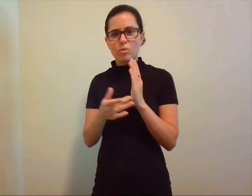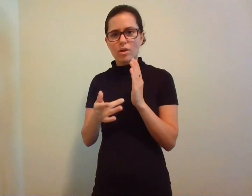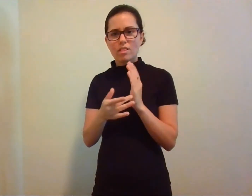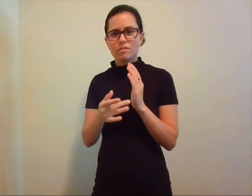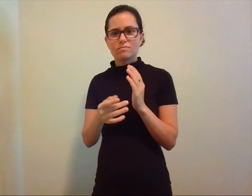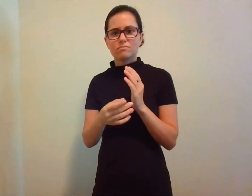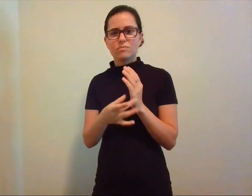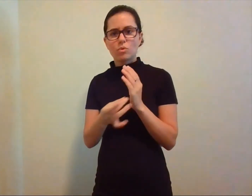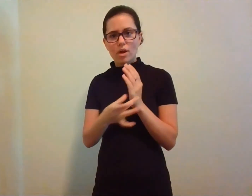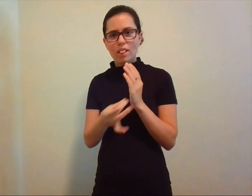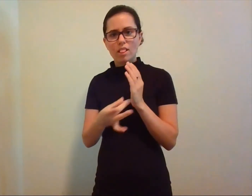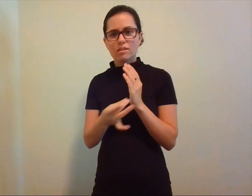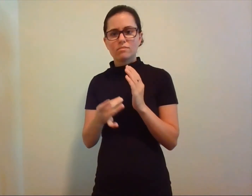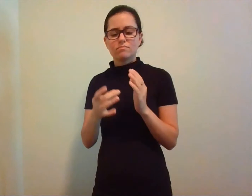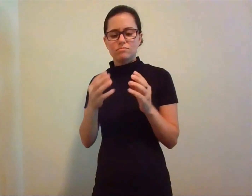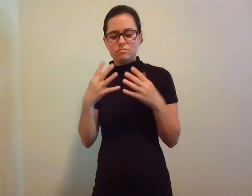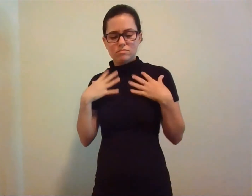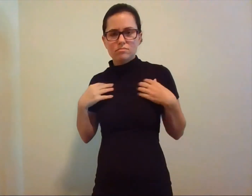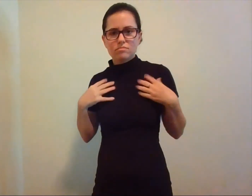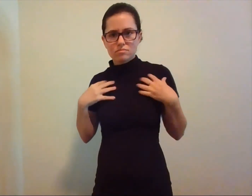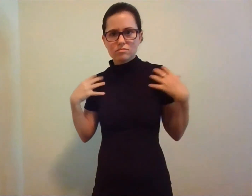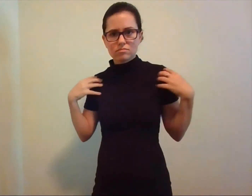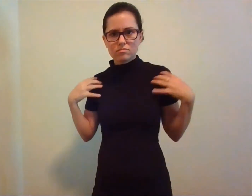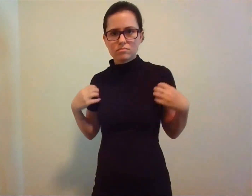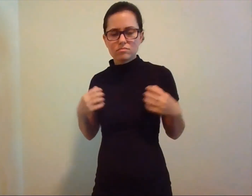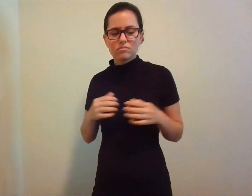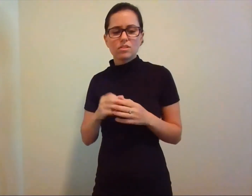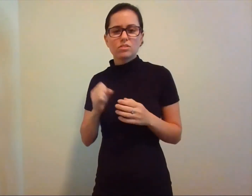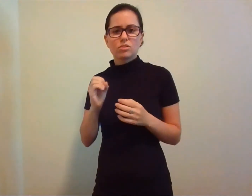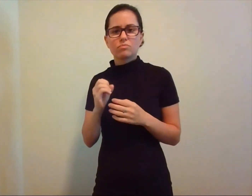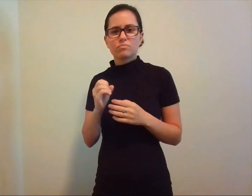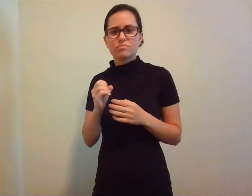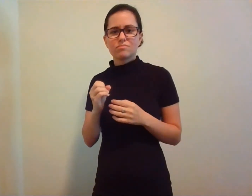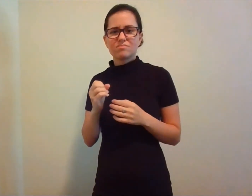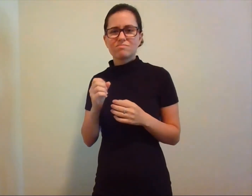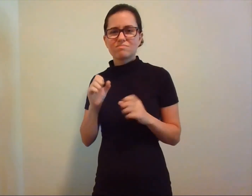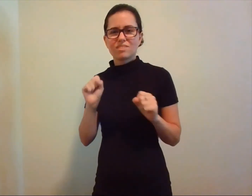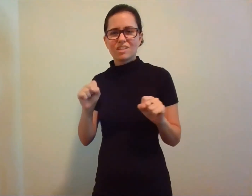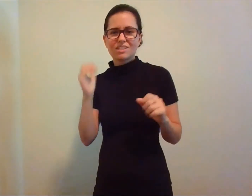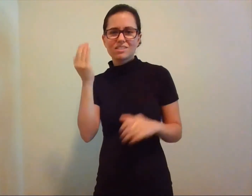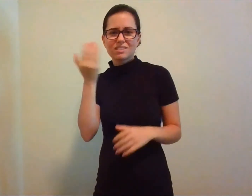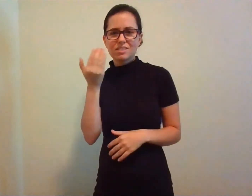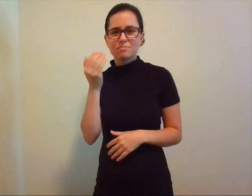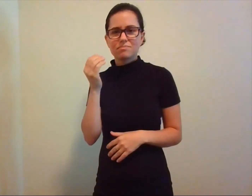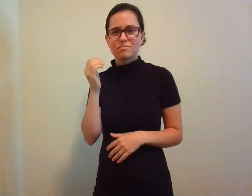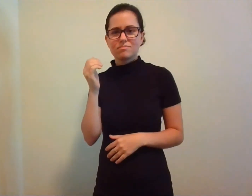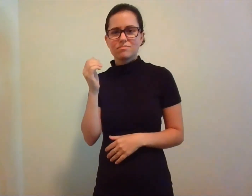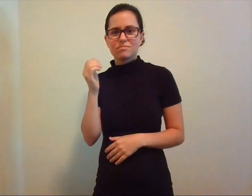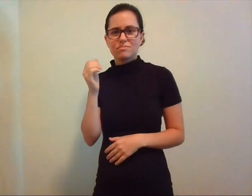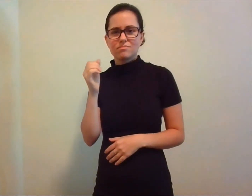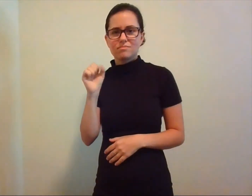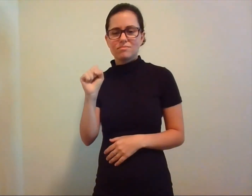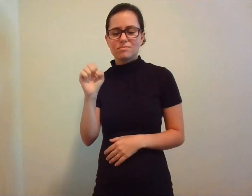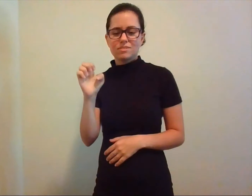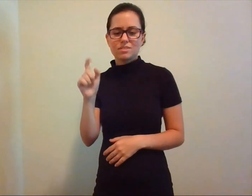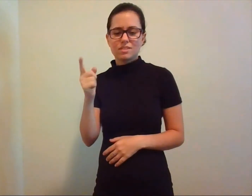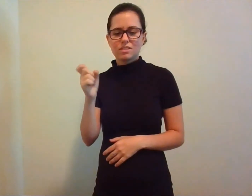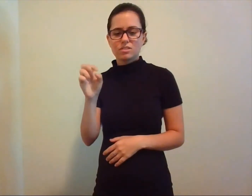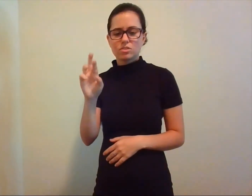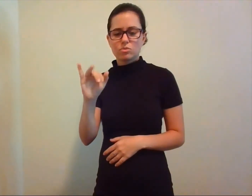I like particularly, and lower my shades and play the playlist that I've meticulously put together. But everything else was, this is a sensual